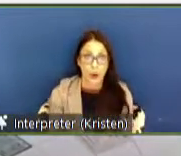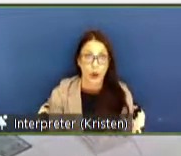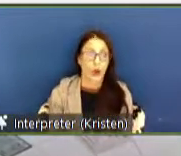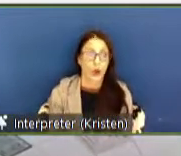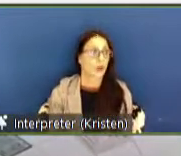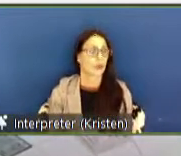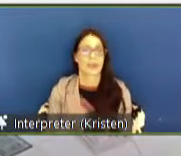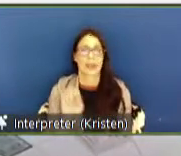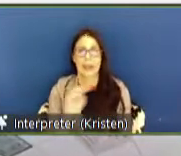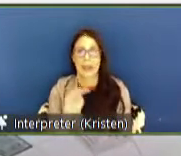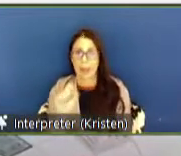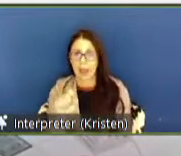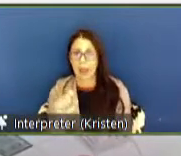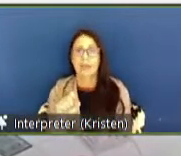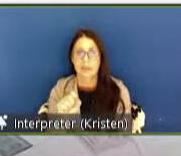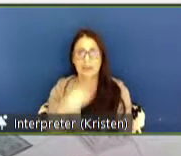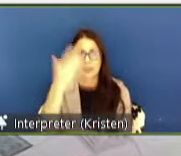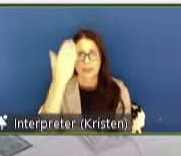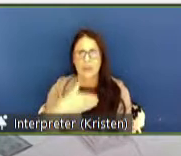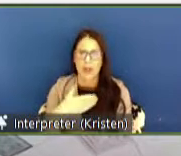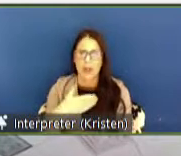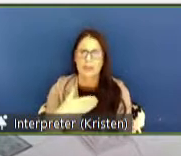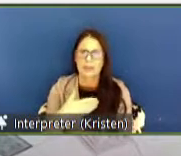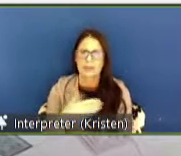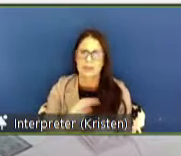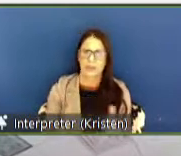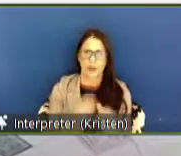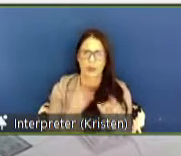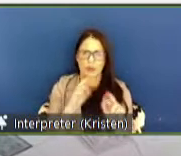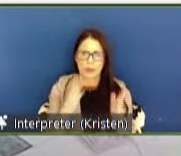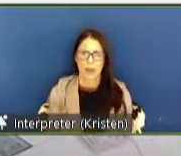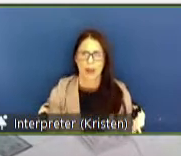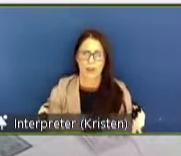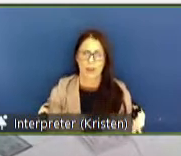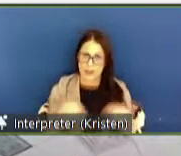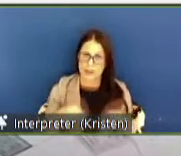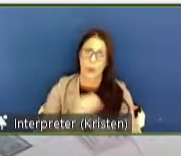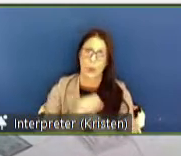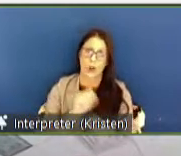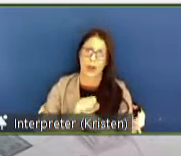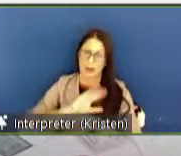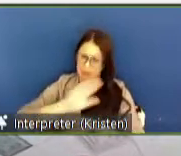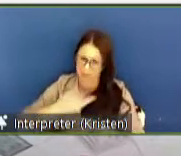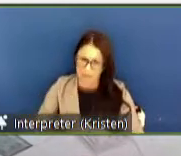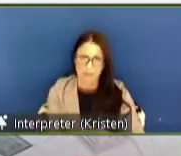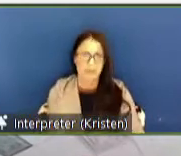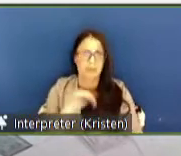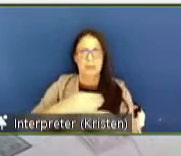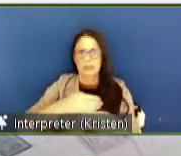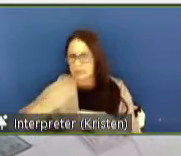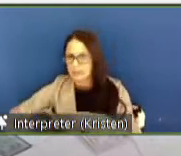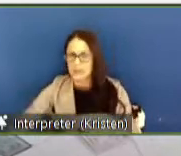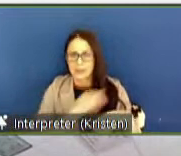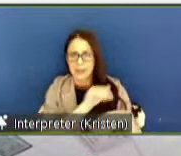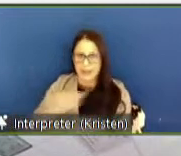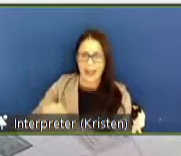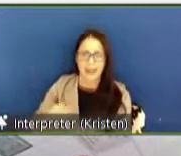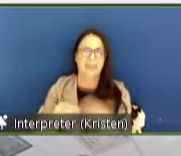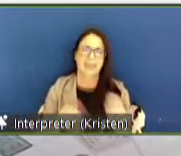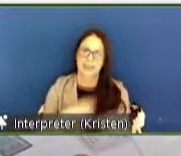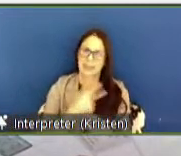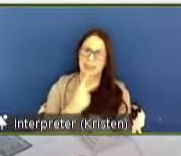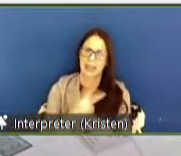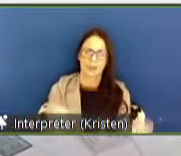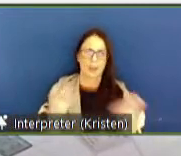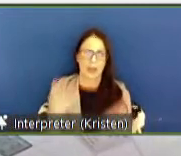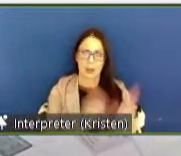lines are still working around the clock, nights, weekends, holidays, to take care of a lot of people